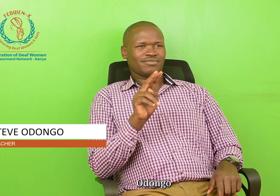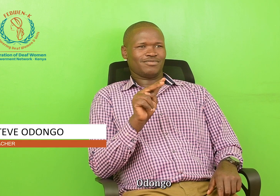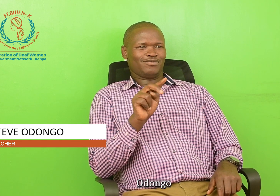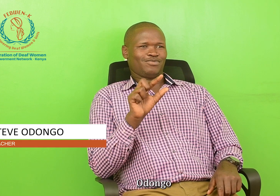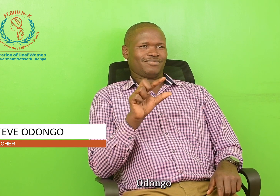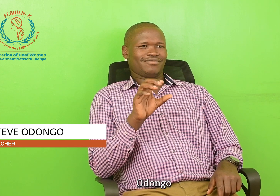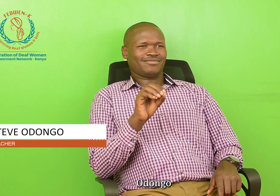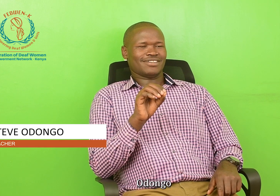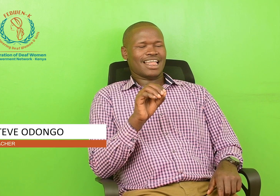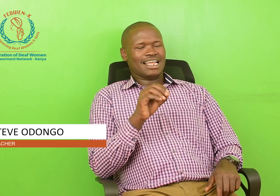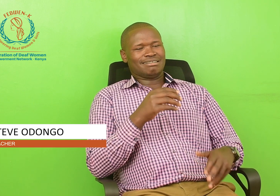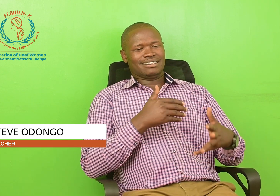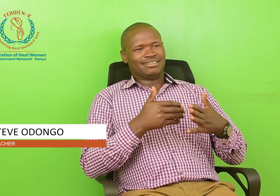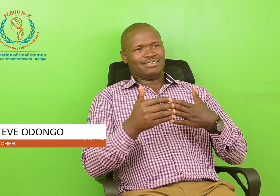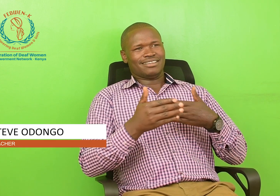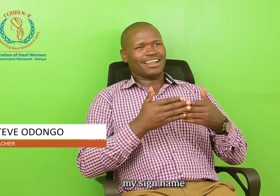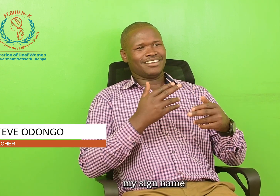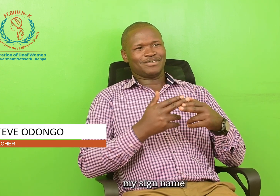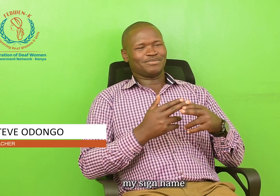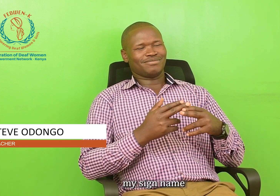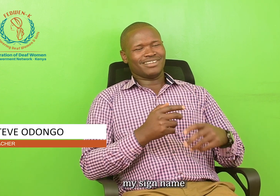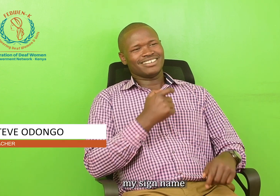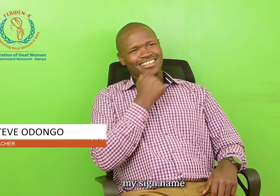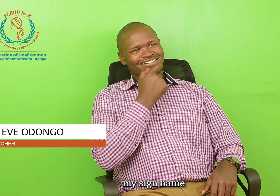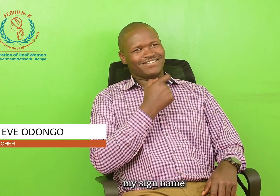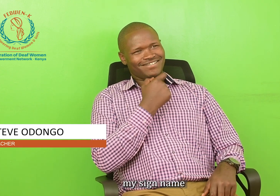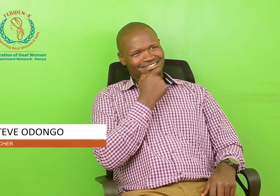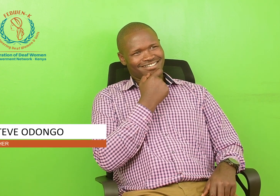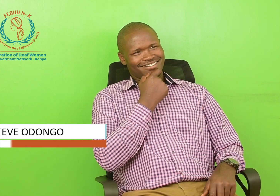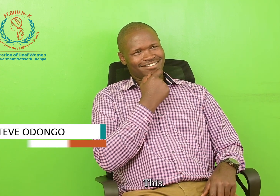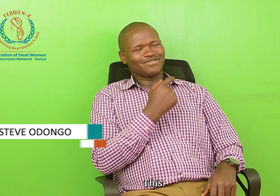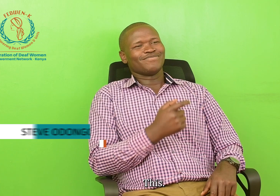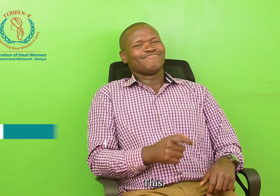Odongo. My sign name, this.